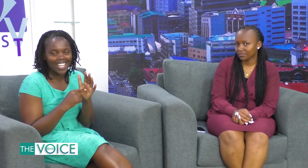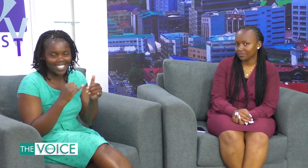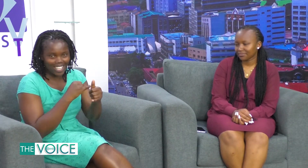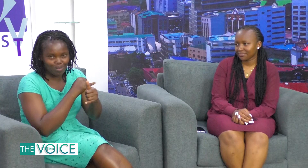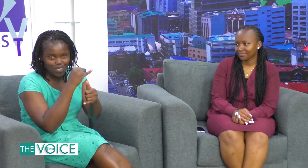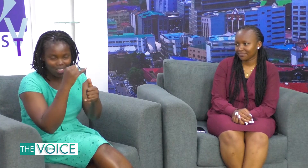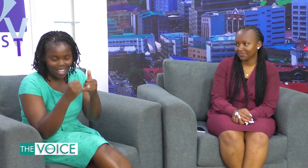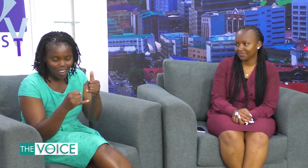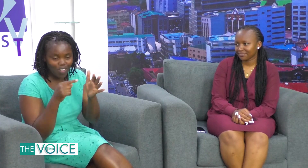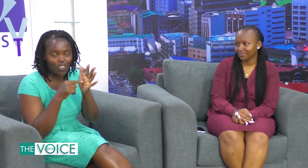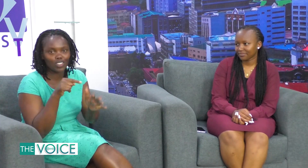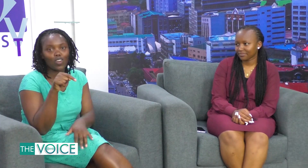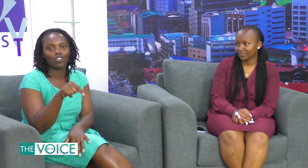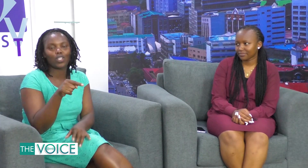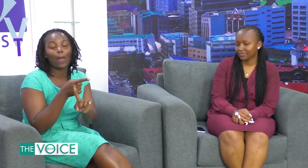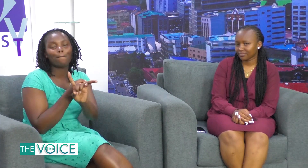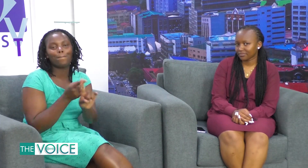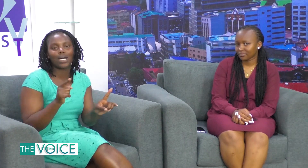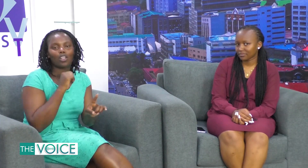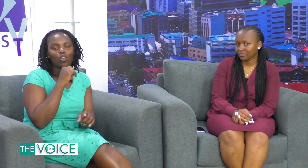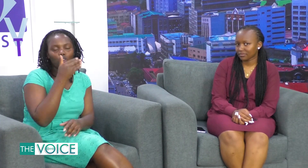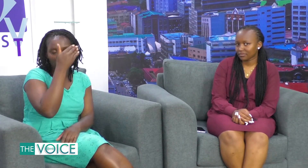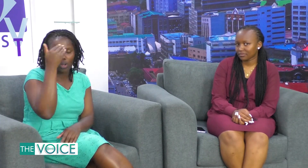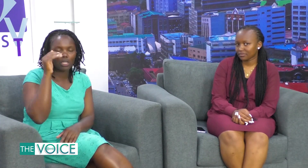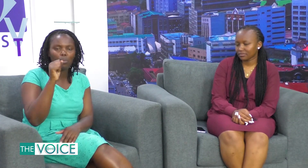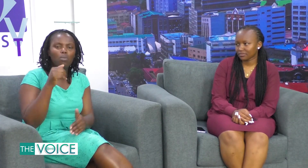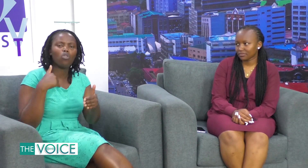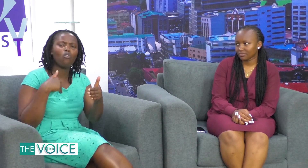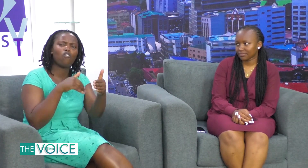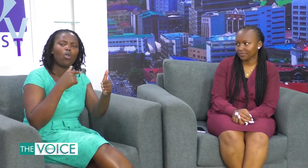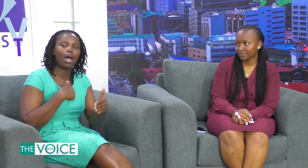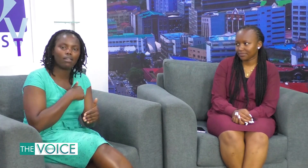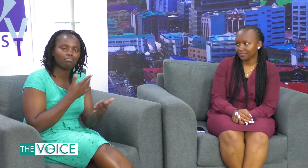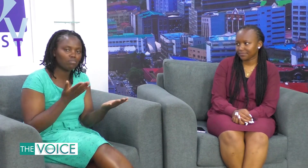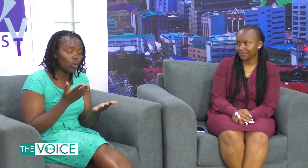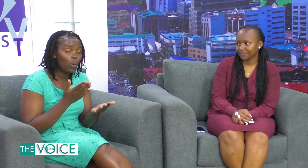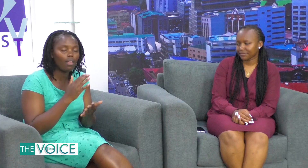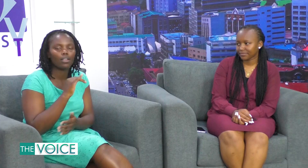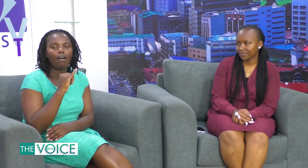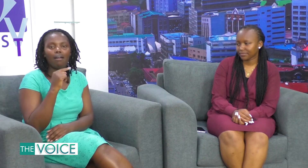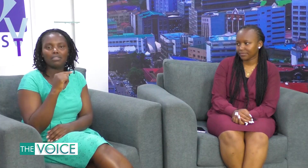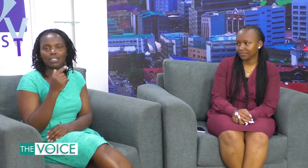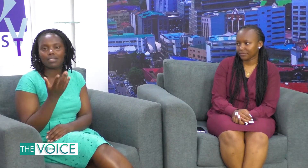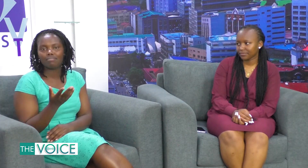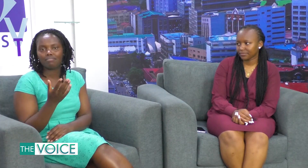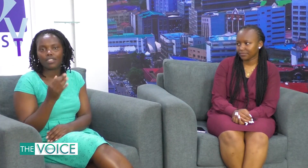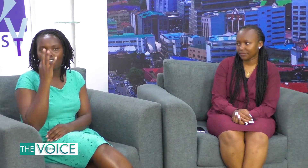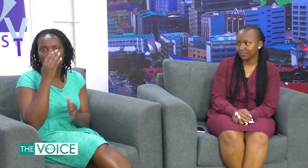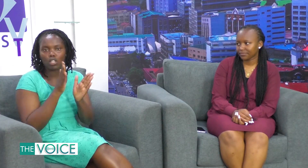I have been your host. Our show is coming to the end, but don't forget that you follow us on our